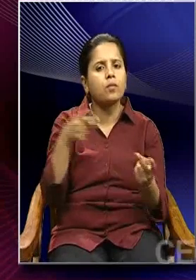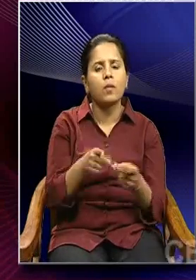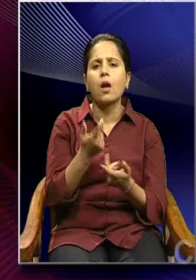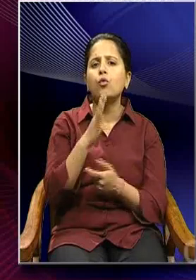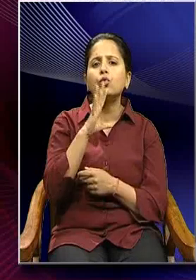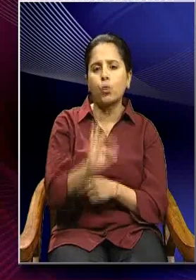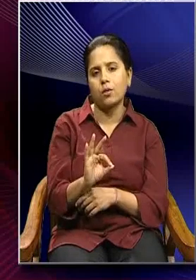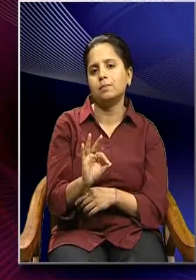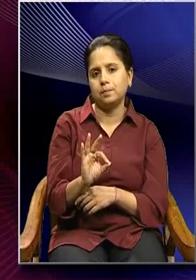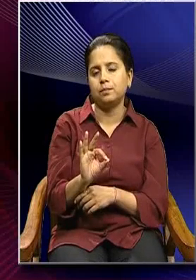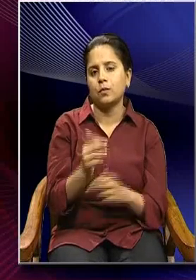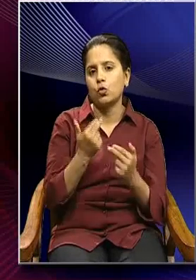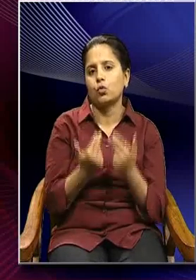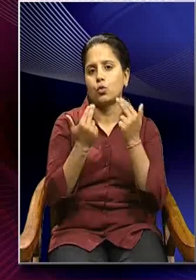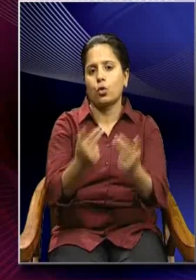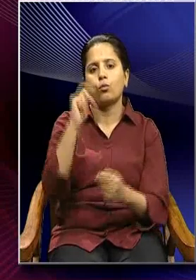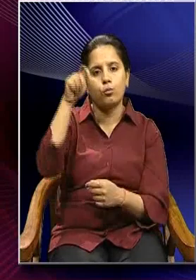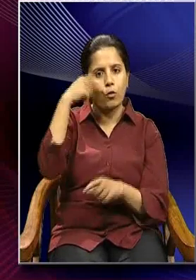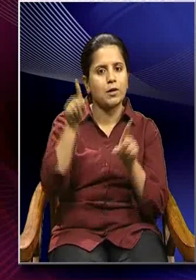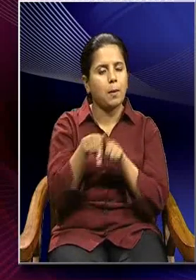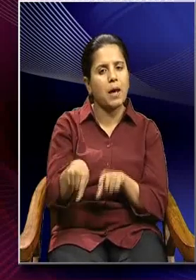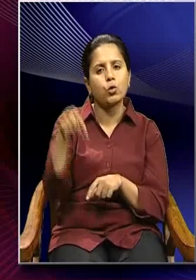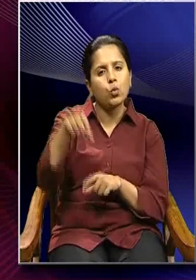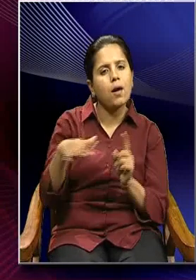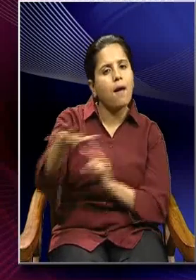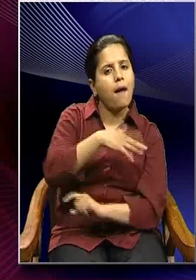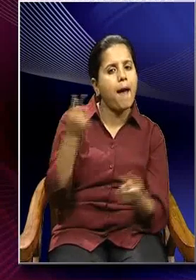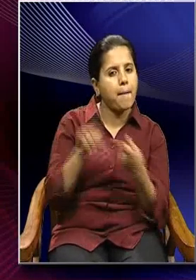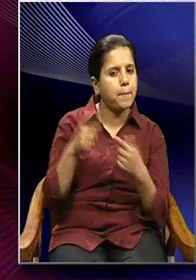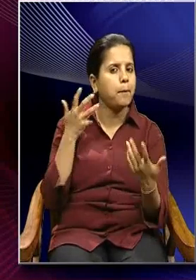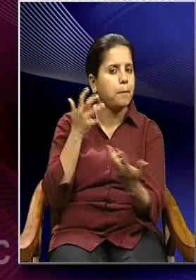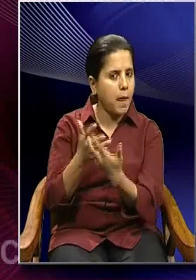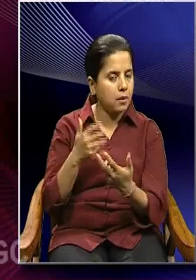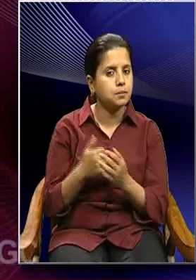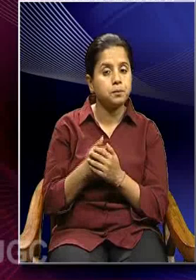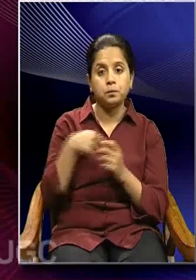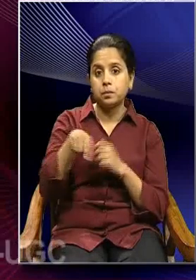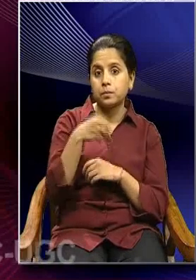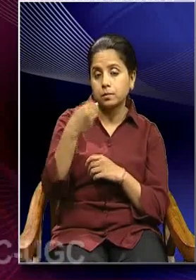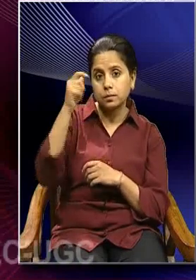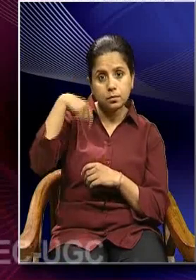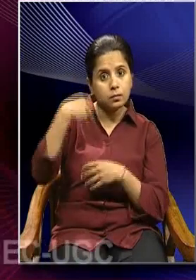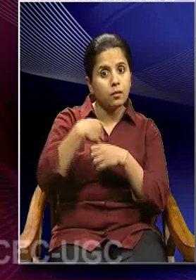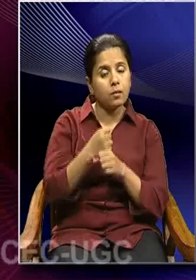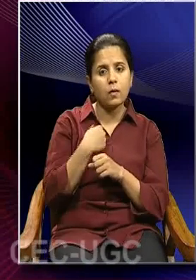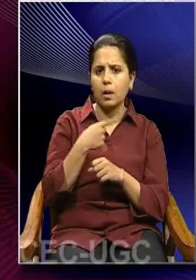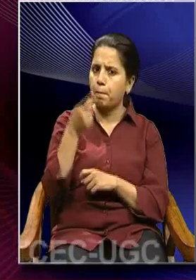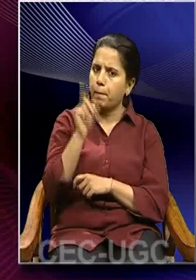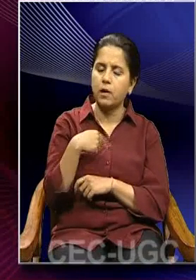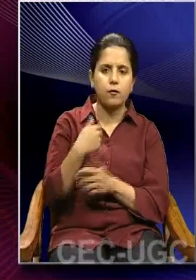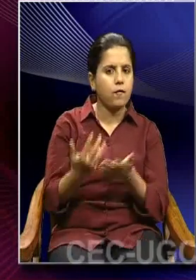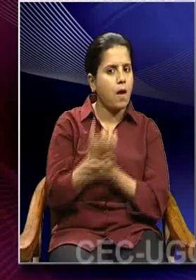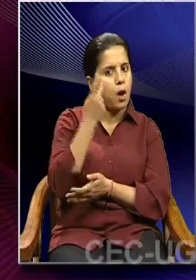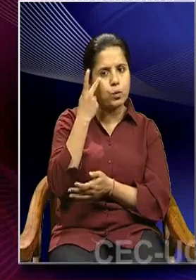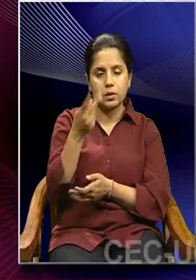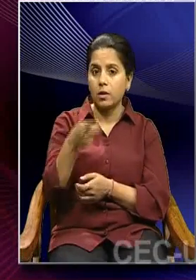reality of today's times. So when we talk about such kind of a cinema, then we definitely find that these